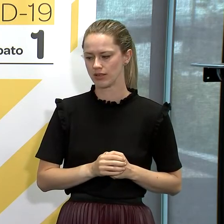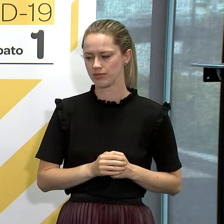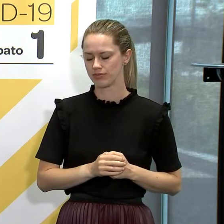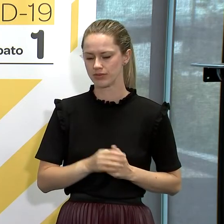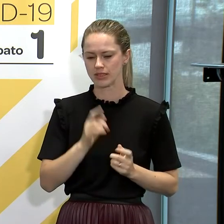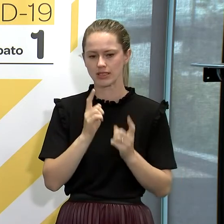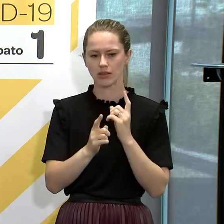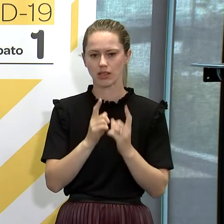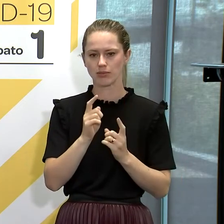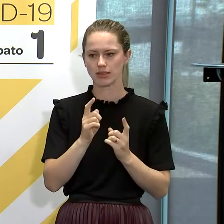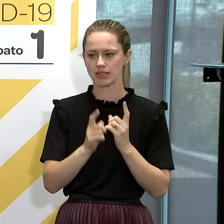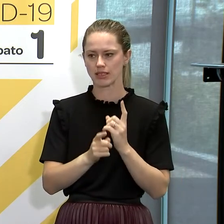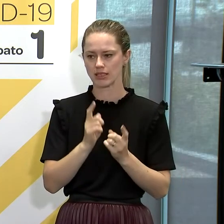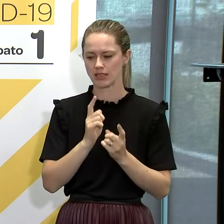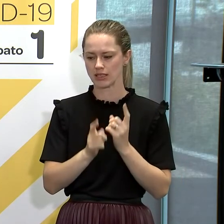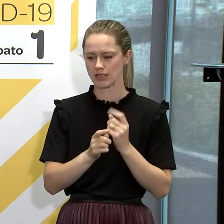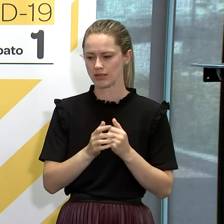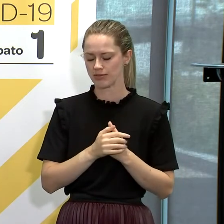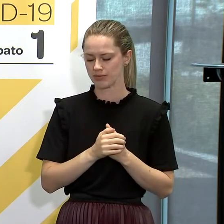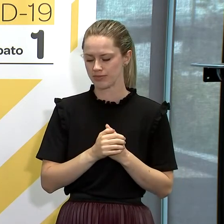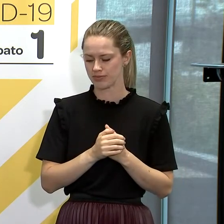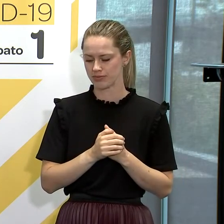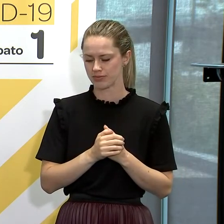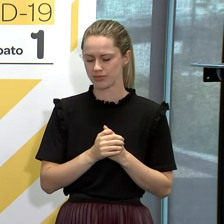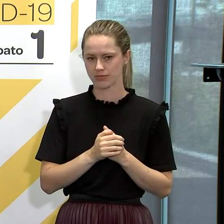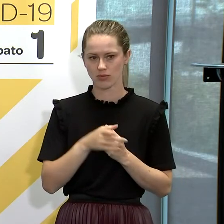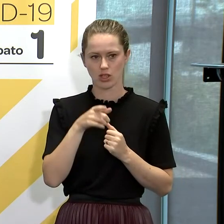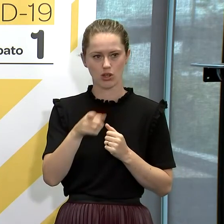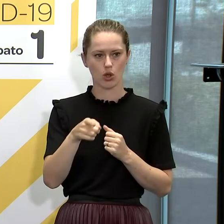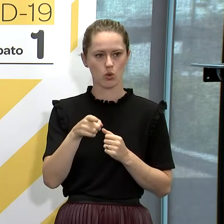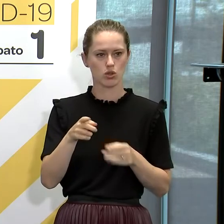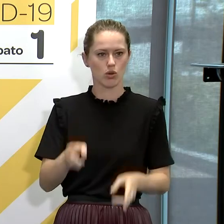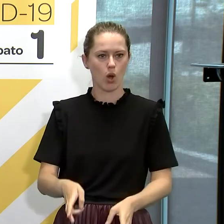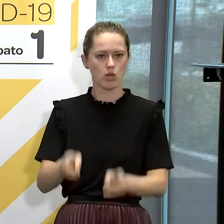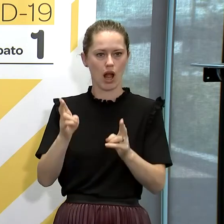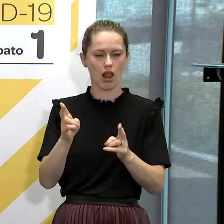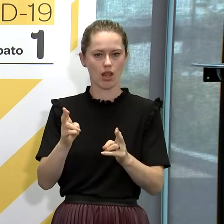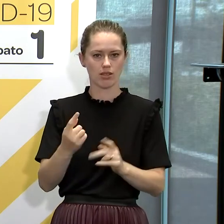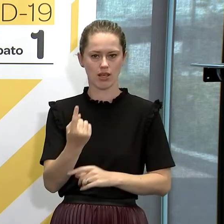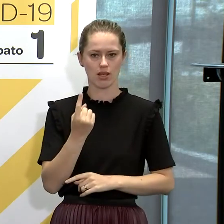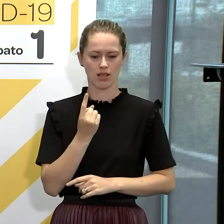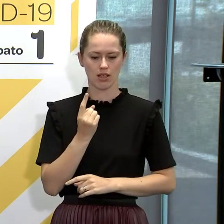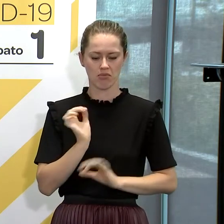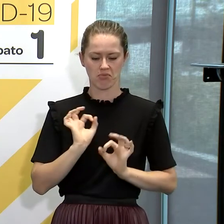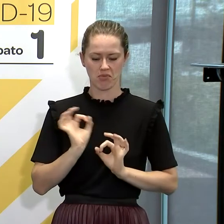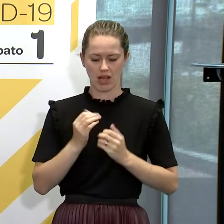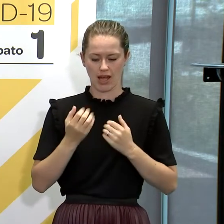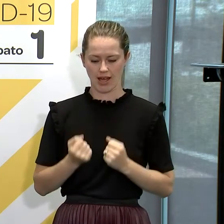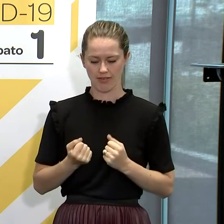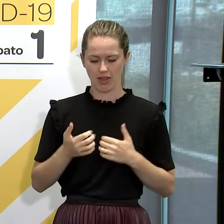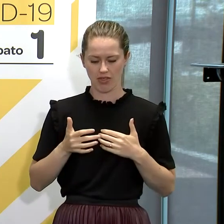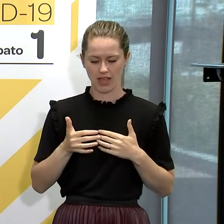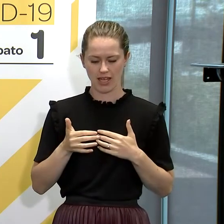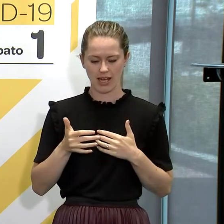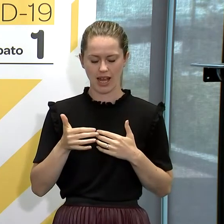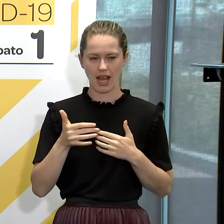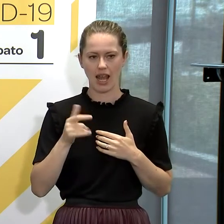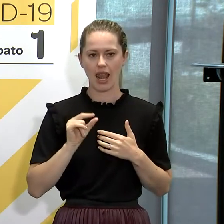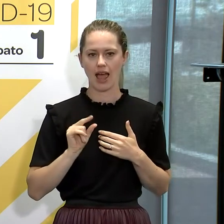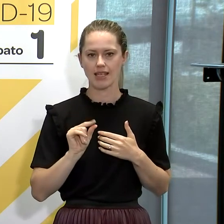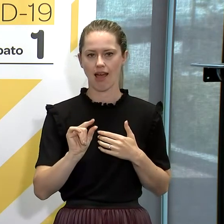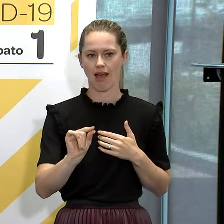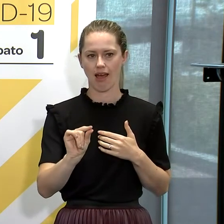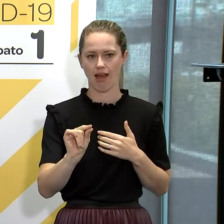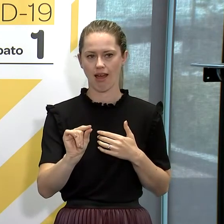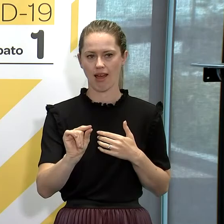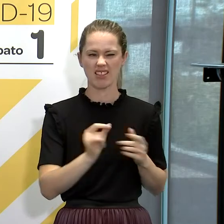sometimes when people are in a managed facility, they can test negative, and then sometime later, we've seen